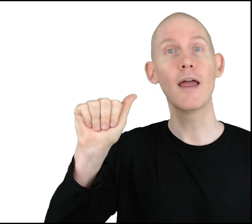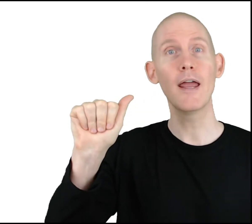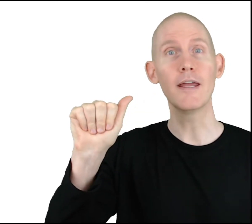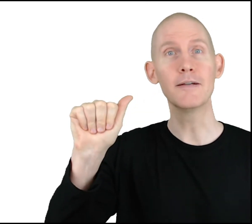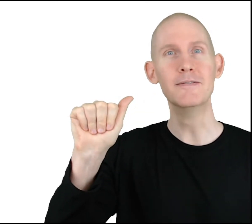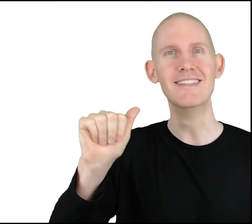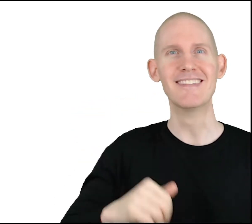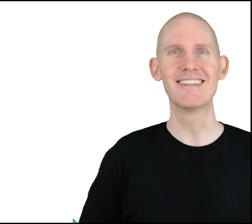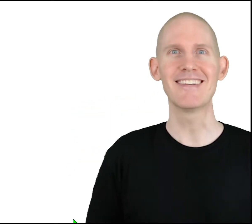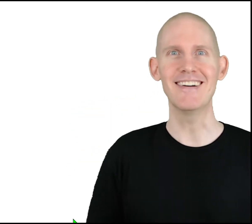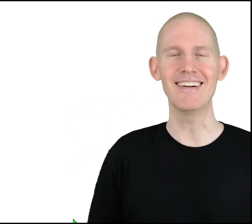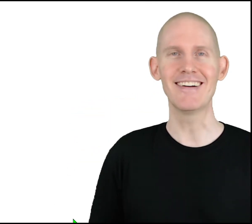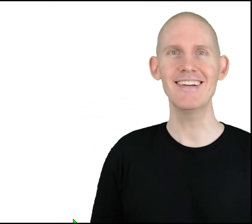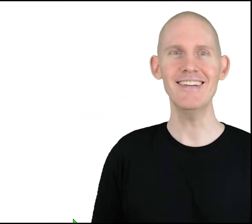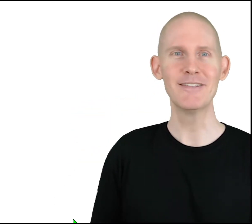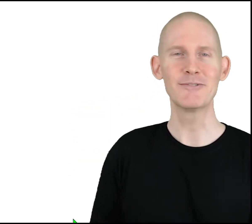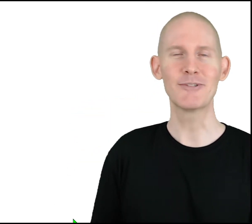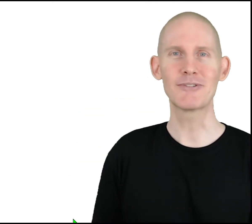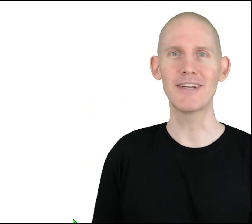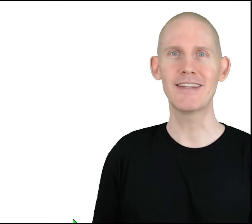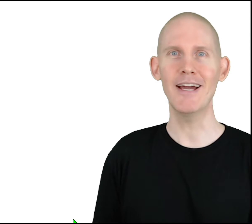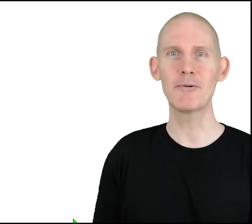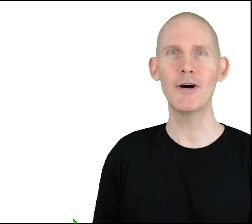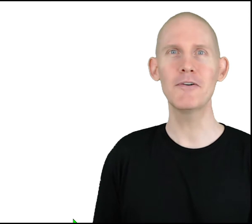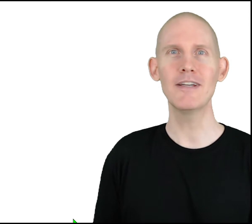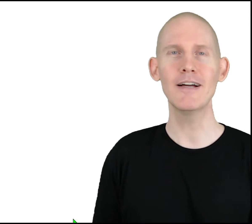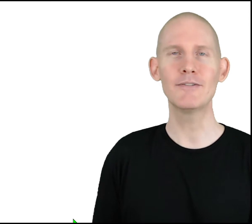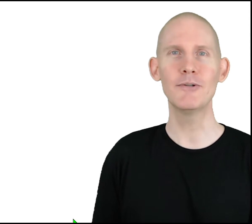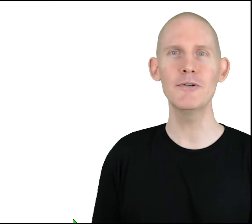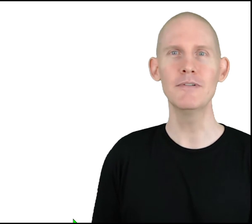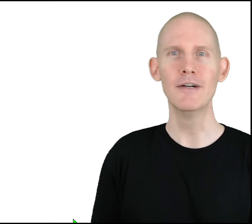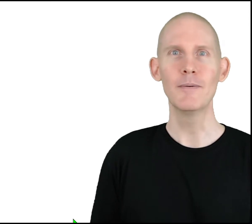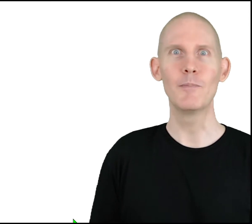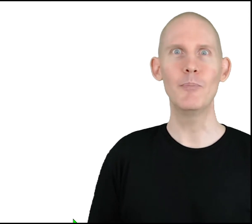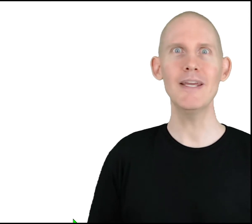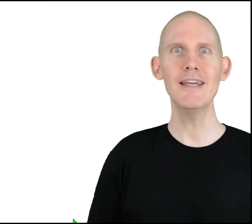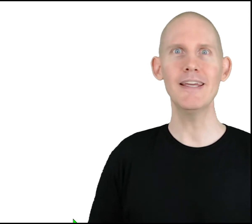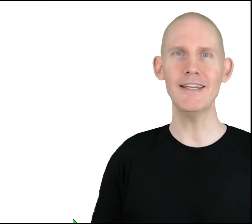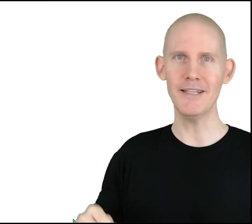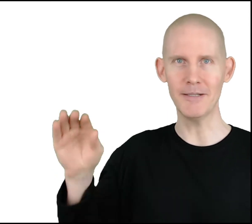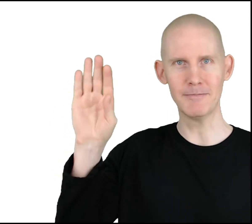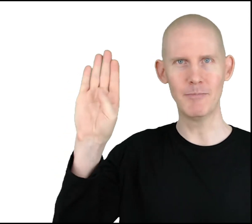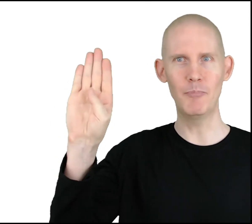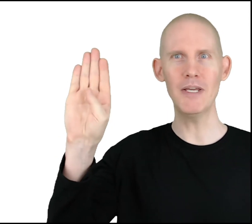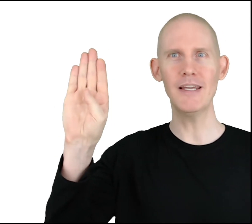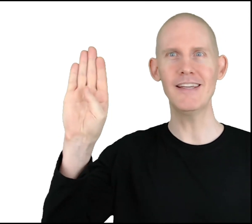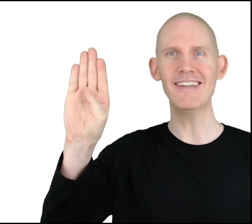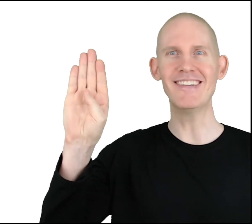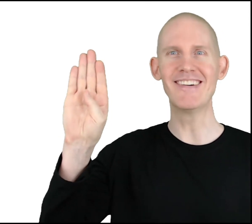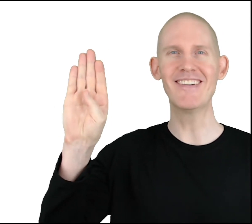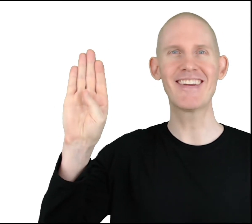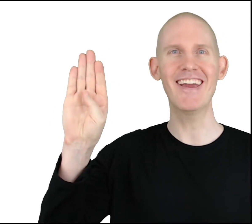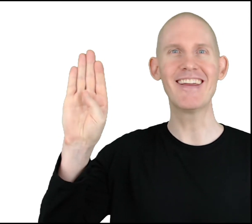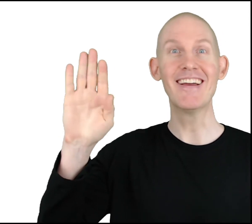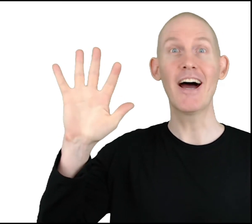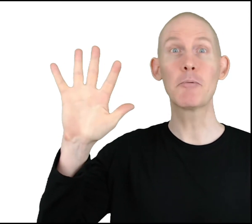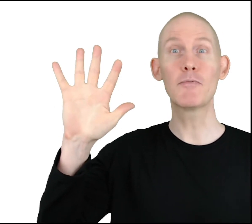A. Just like that, we're already on to B. B. Okay, how do we form